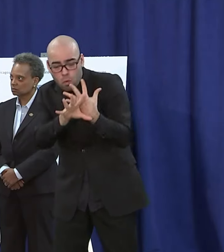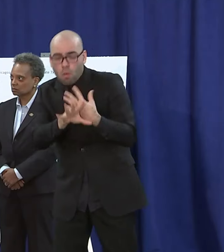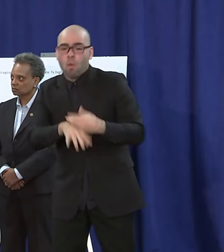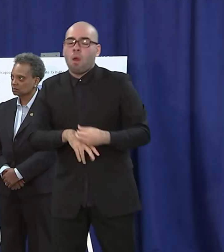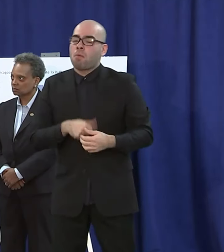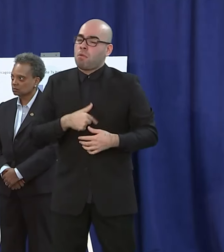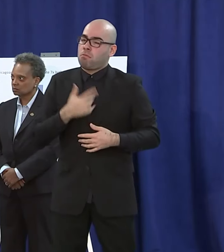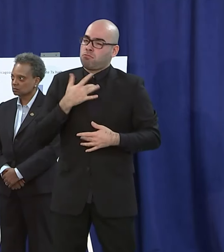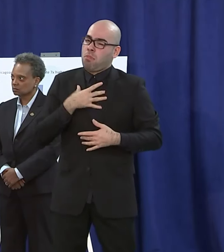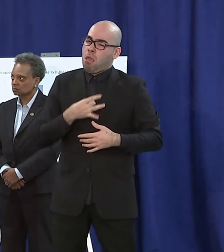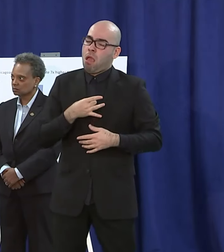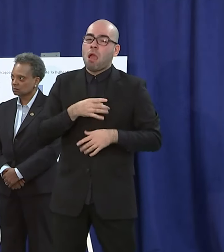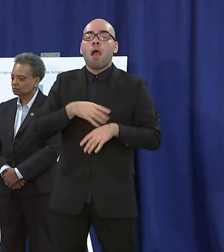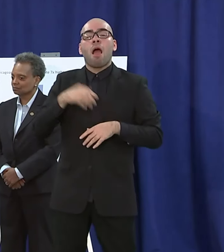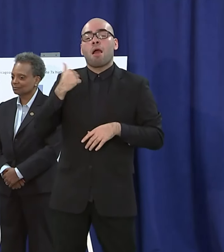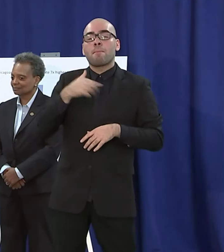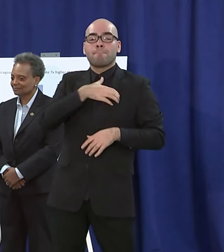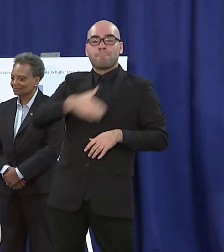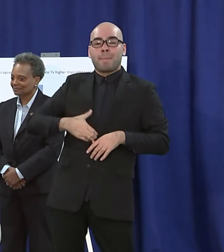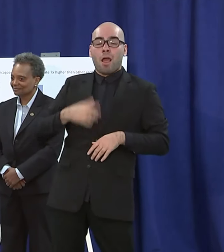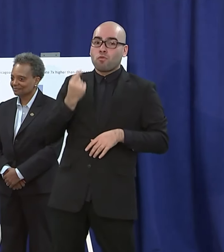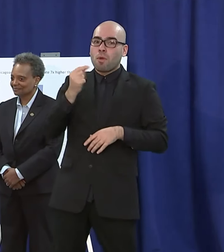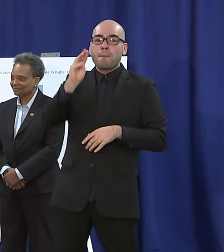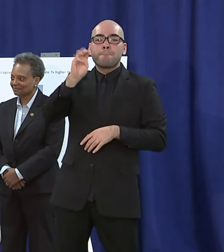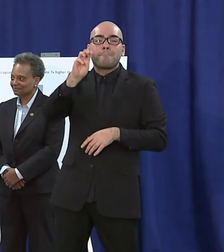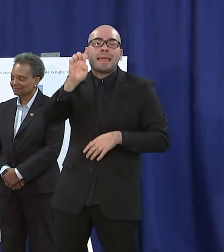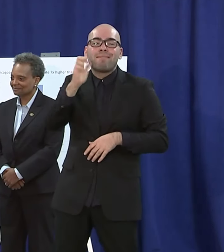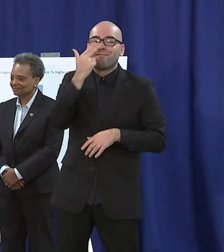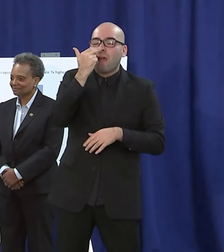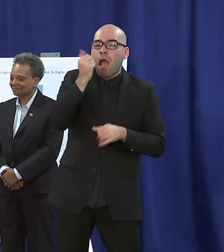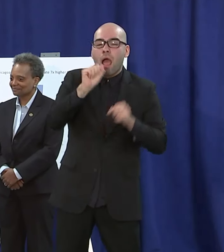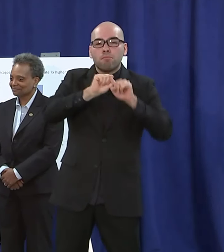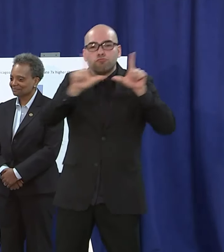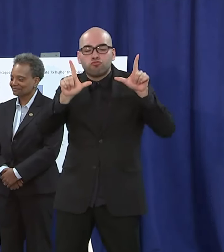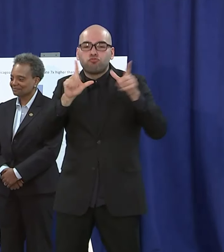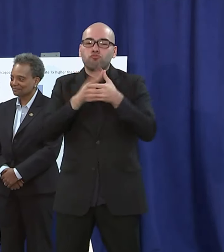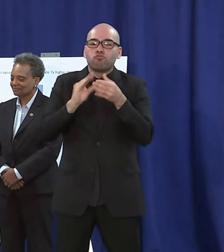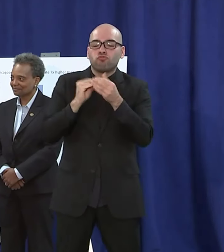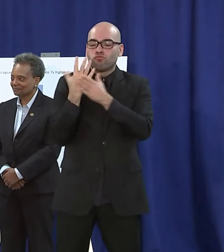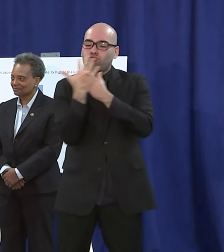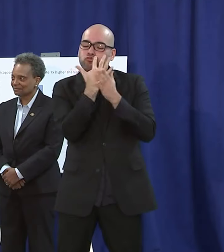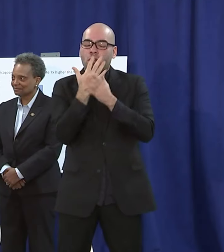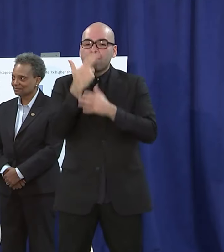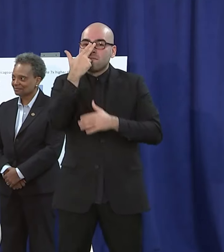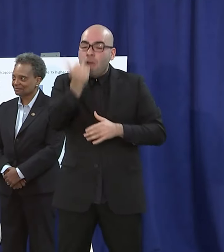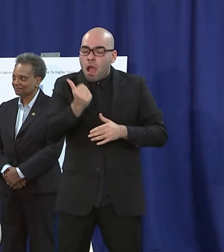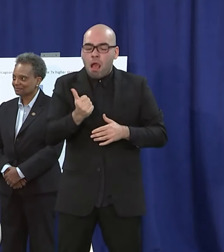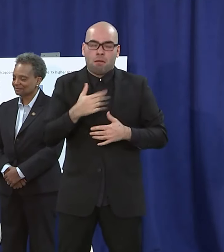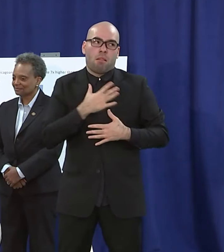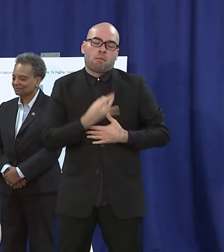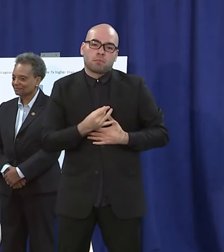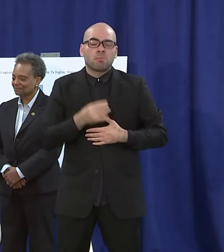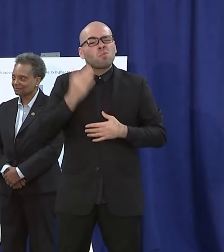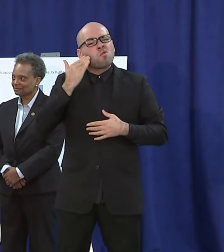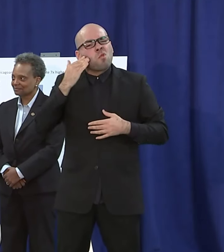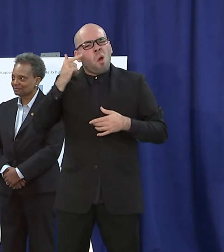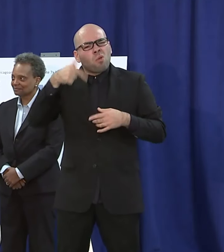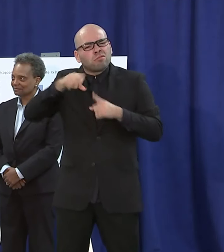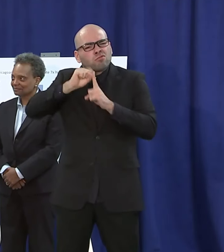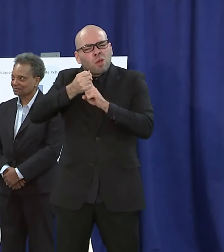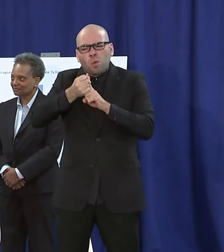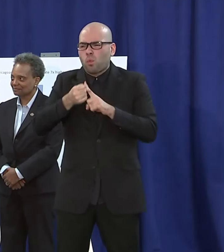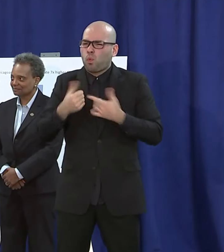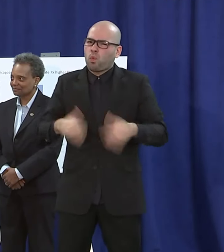been doing with the memes and with the short ads that she's providing. We know this is a serious issue, but we have